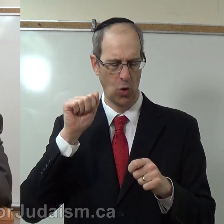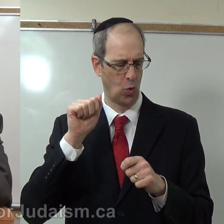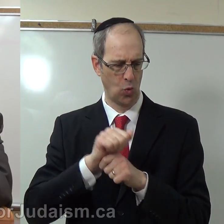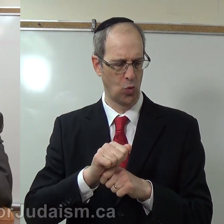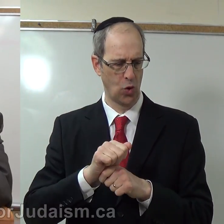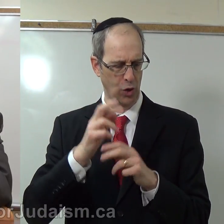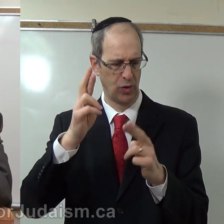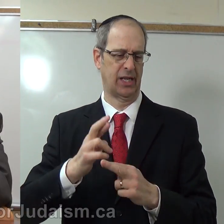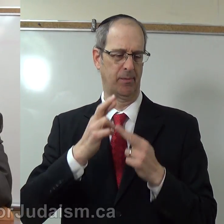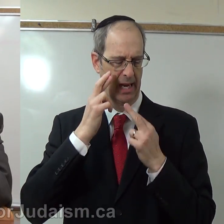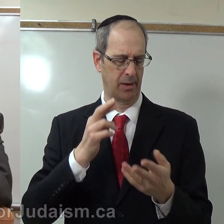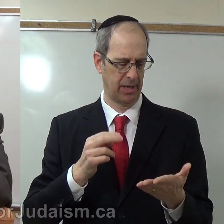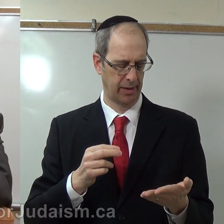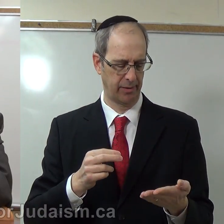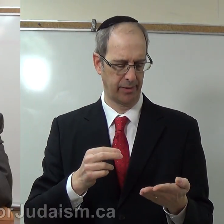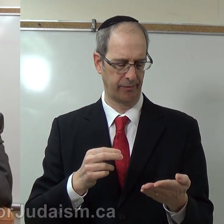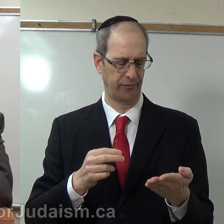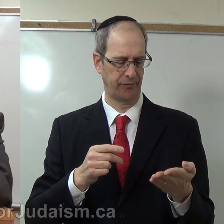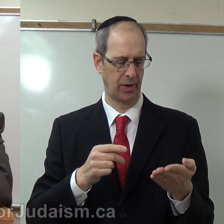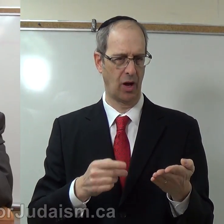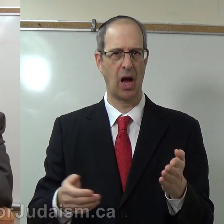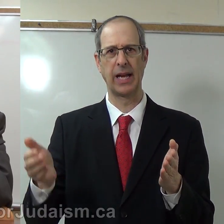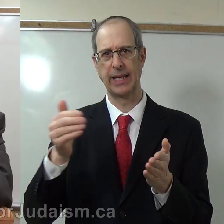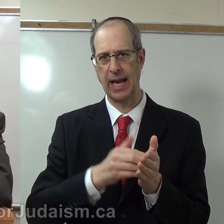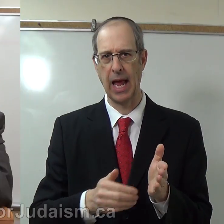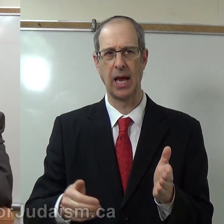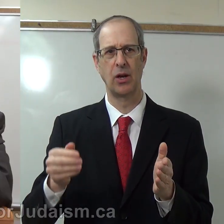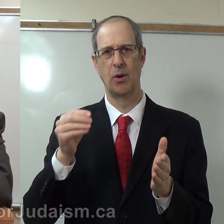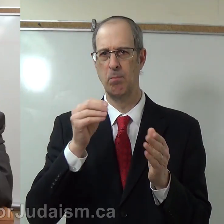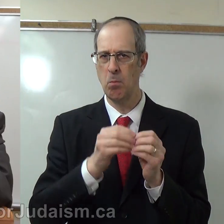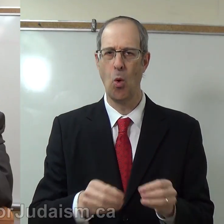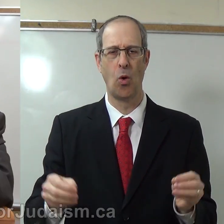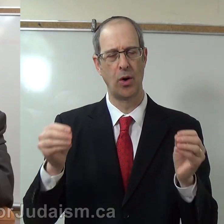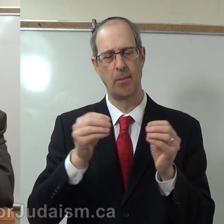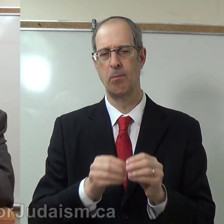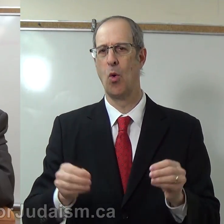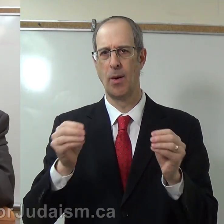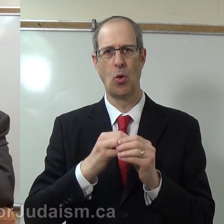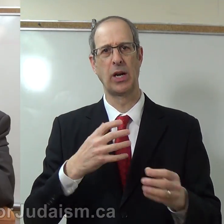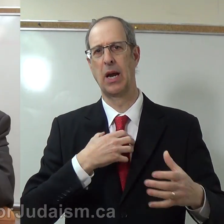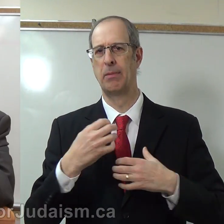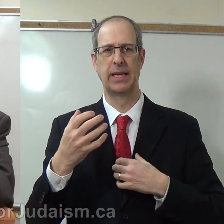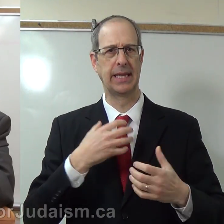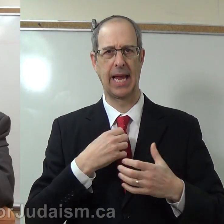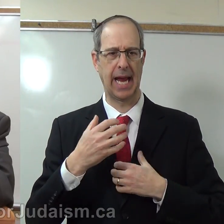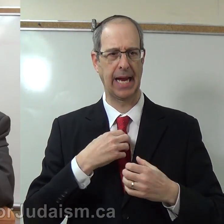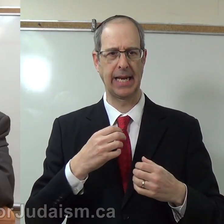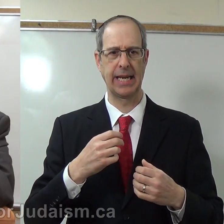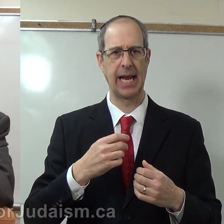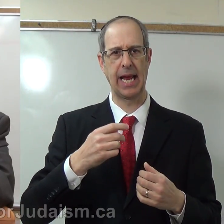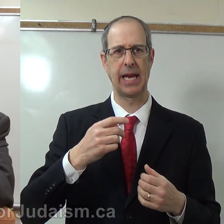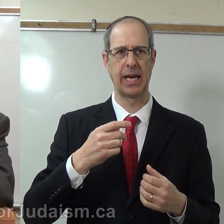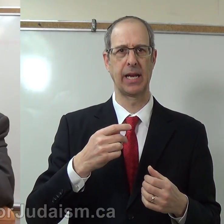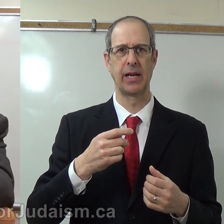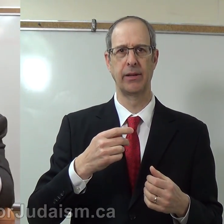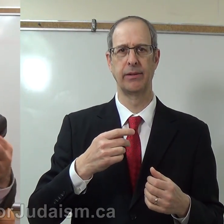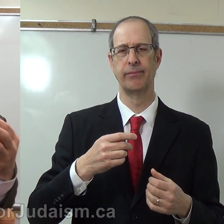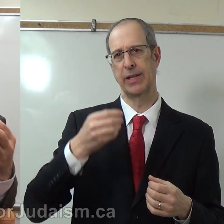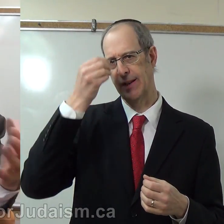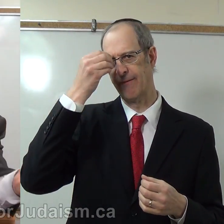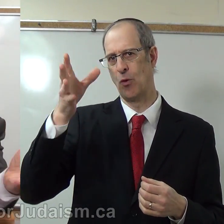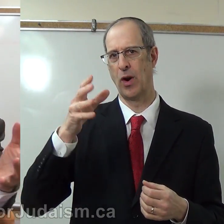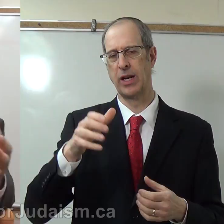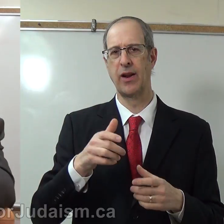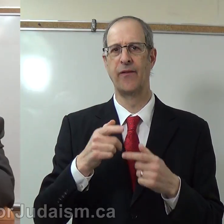respecting me and this person went on and on and on complaining to this great rabbi and he